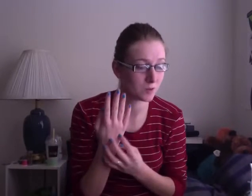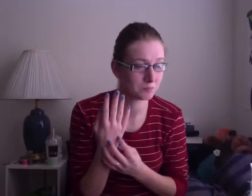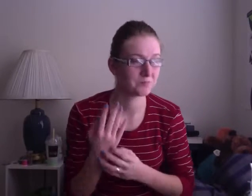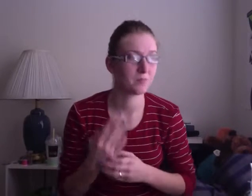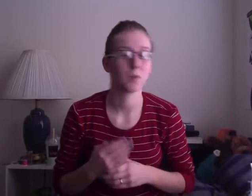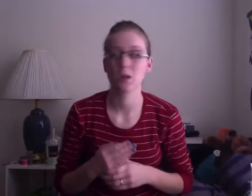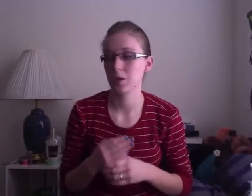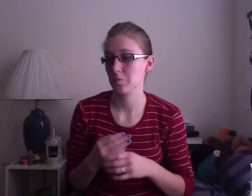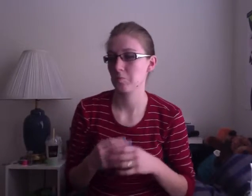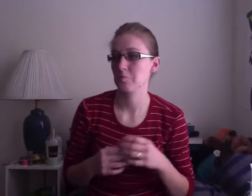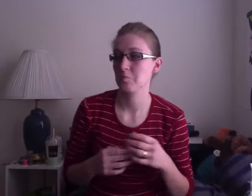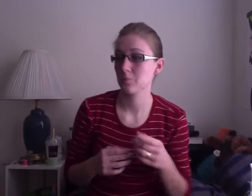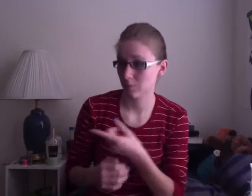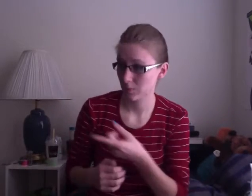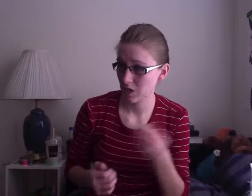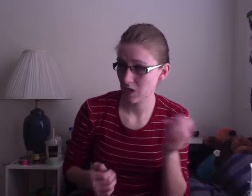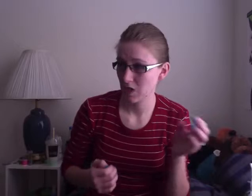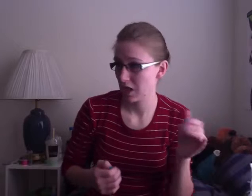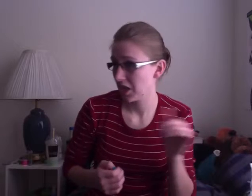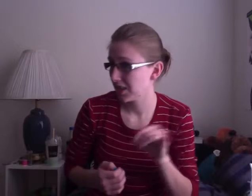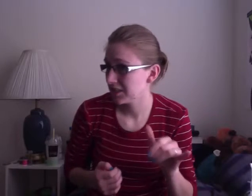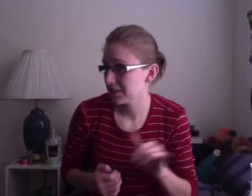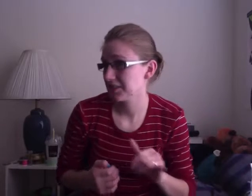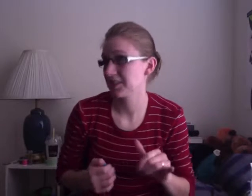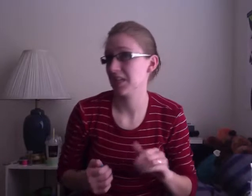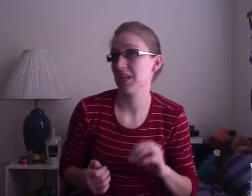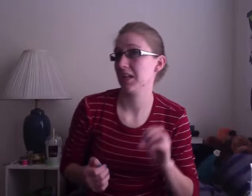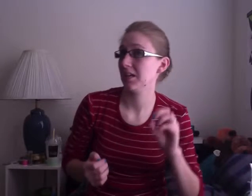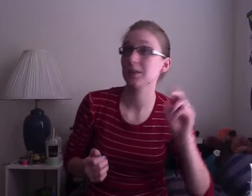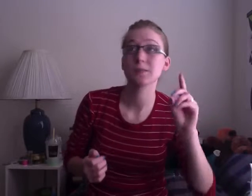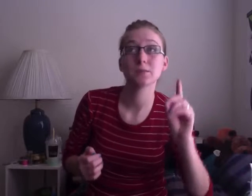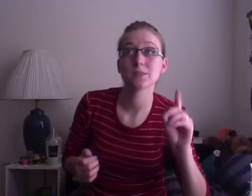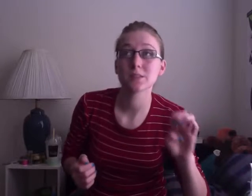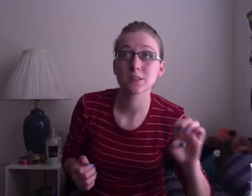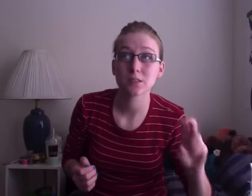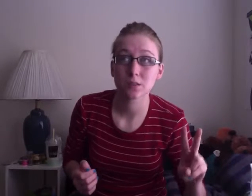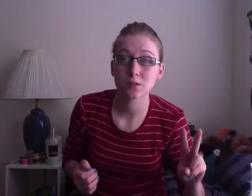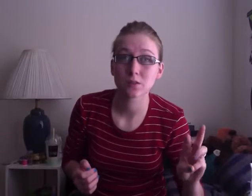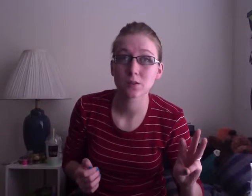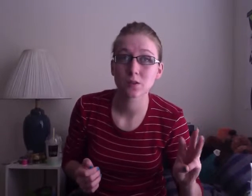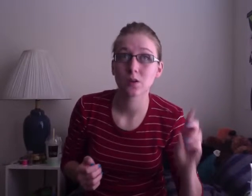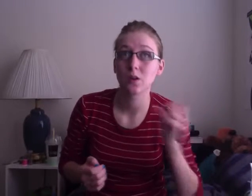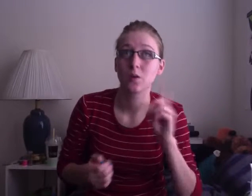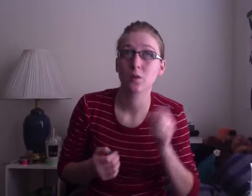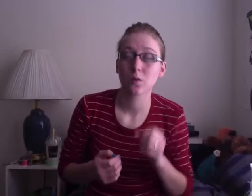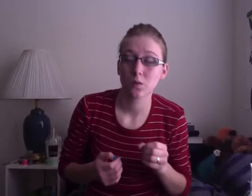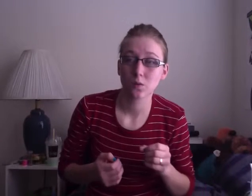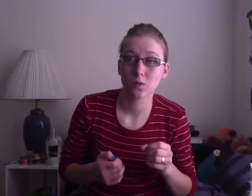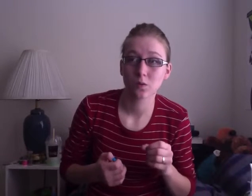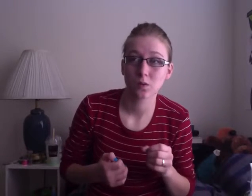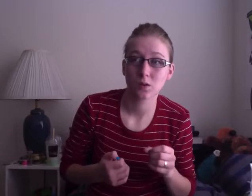in the morning. Okay, dew on the grass. If you happen to get up nice and early, and it depends on